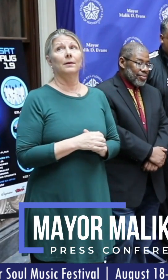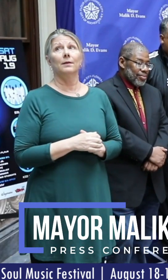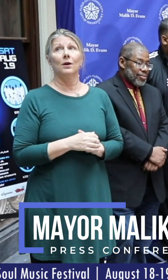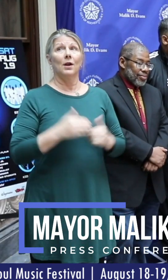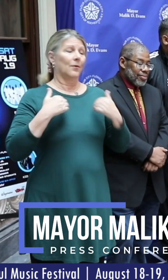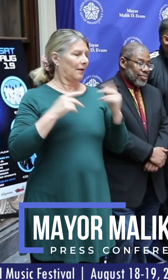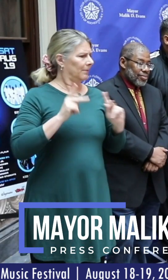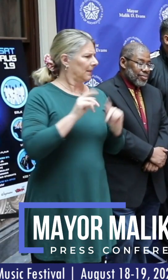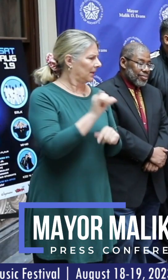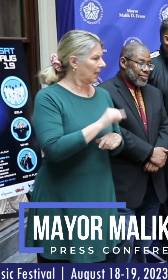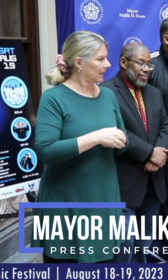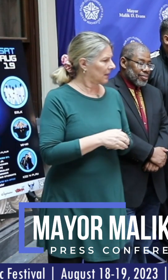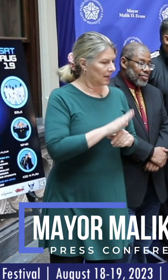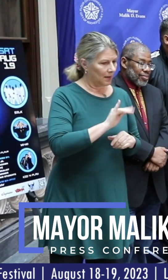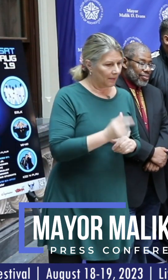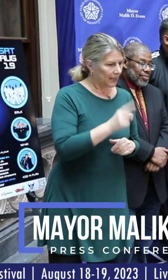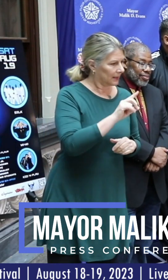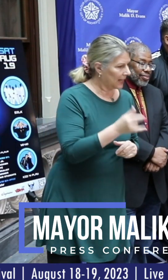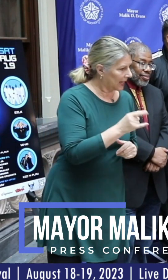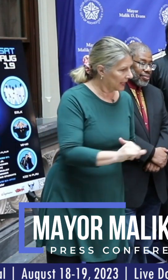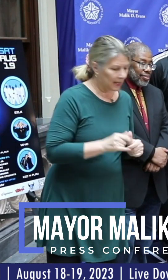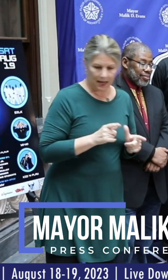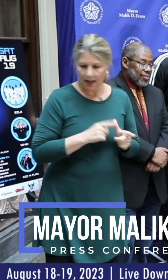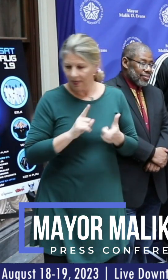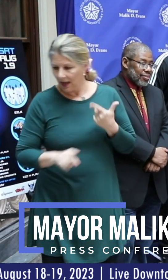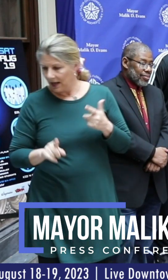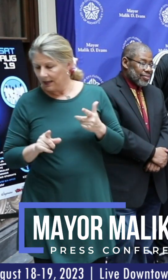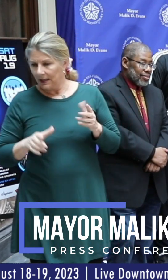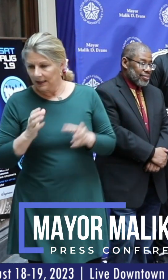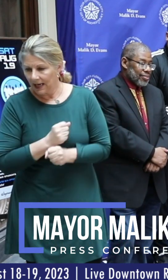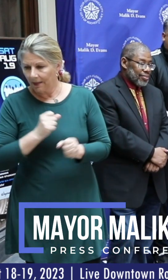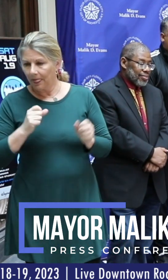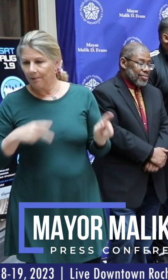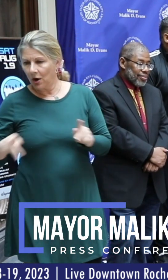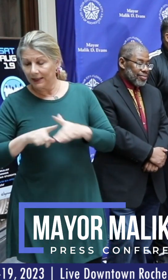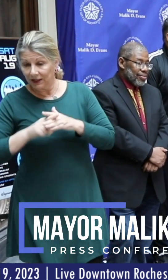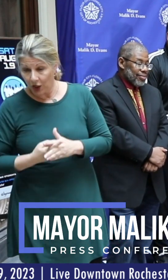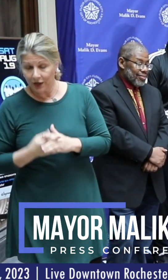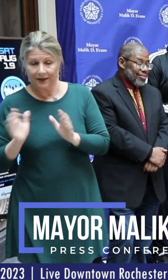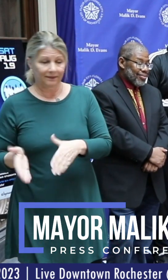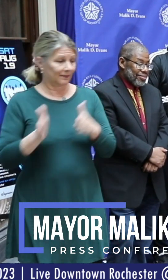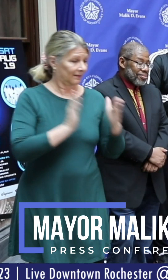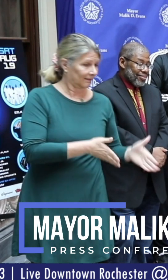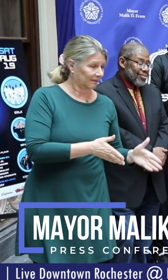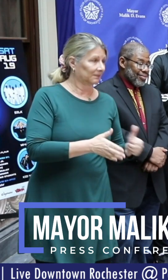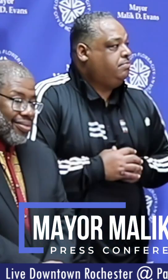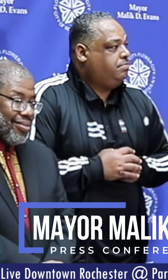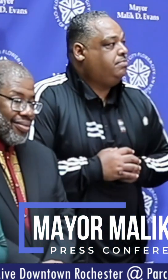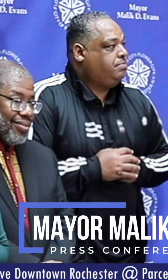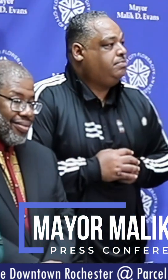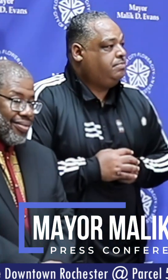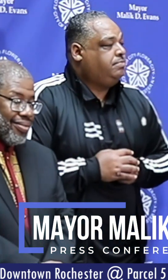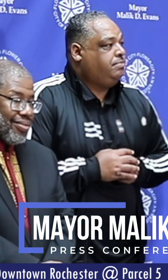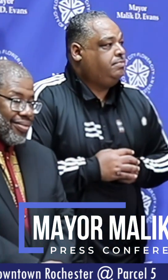have folks like Big Daddy Kane, then you have folks who like getting the party started. Big Daddy Kane getting the party started too, because he can dance. But Kid and Play.